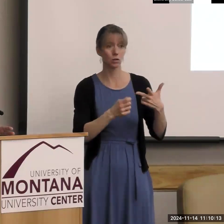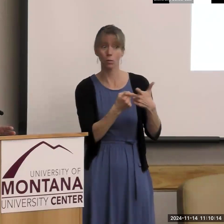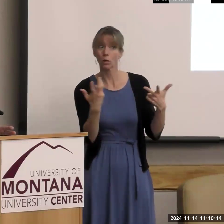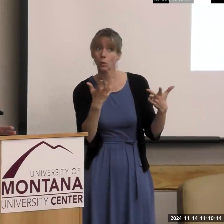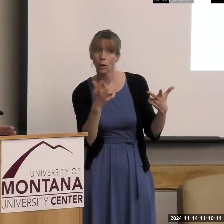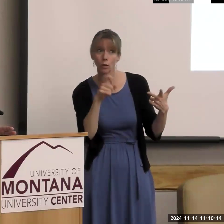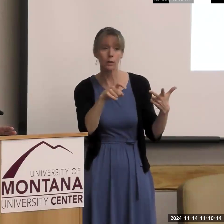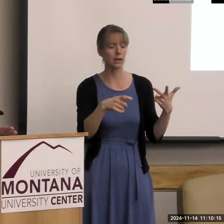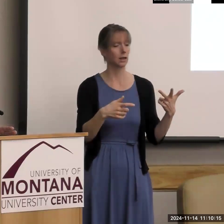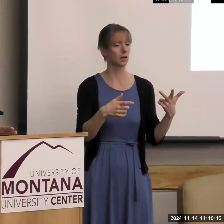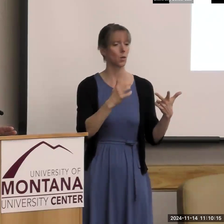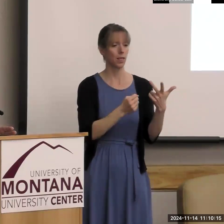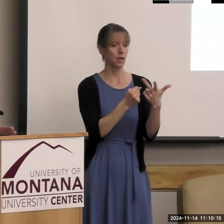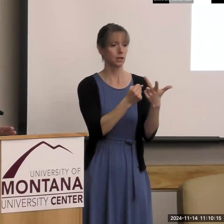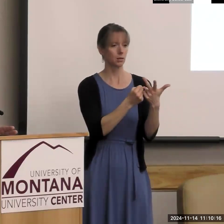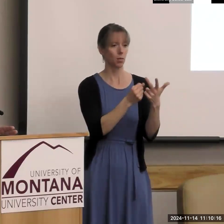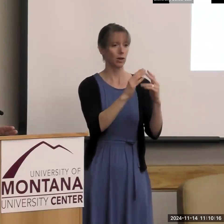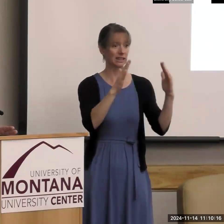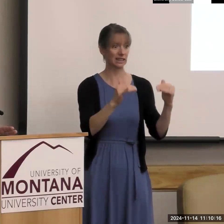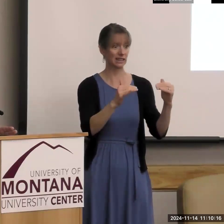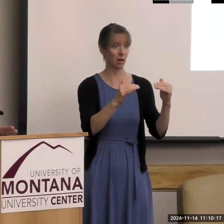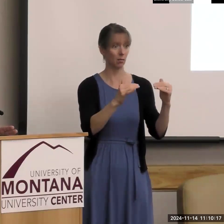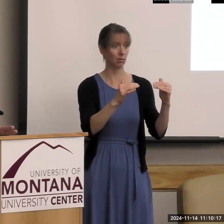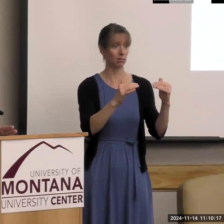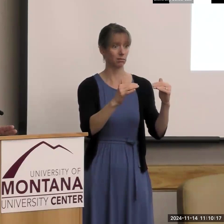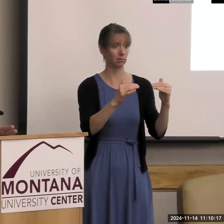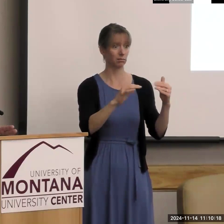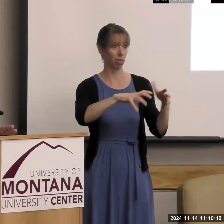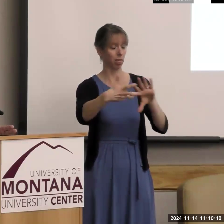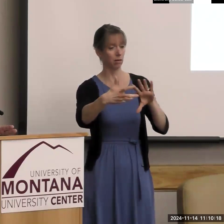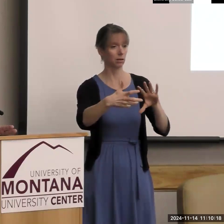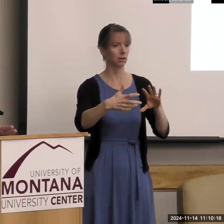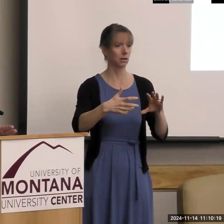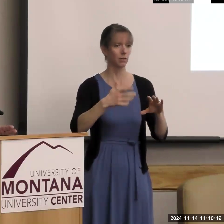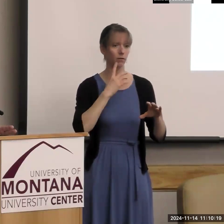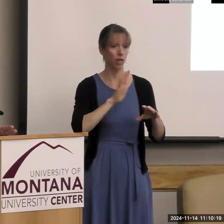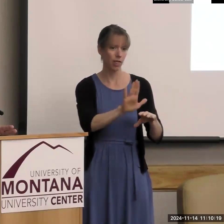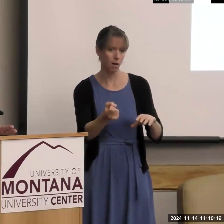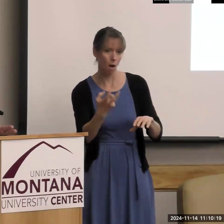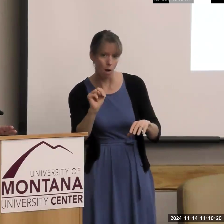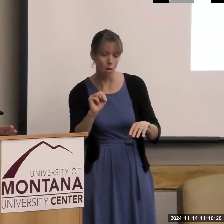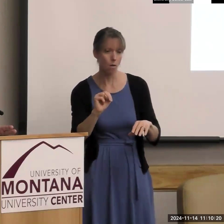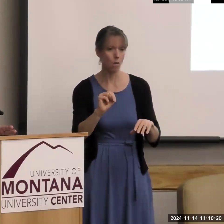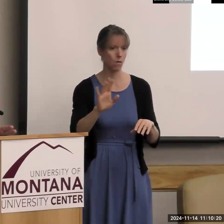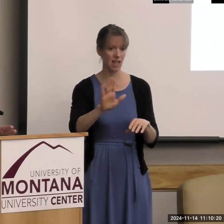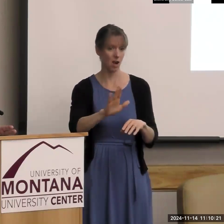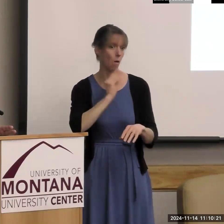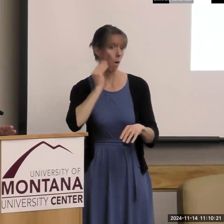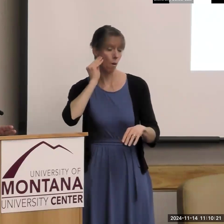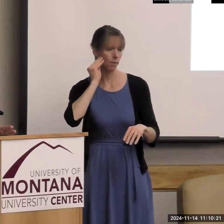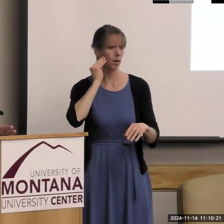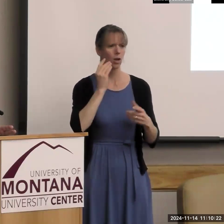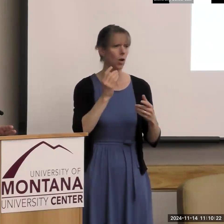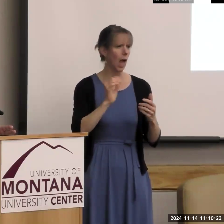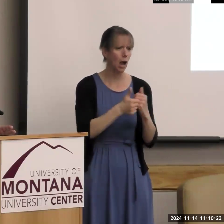happens when those support systems are also trying to deal with an emergency with their own, at home. What